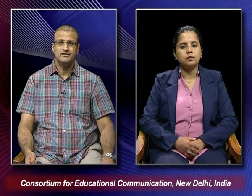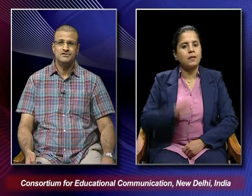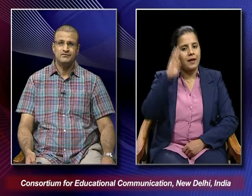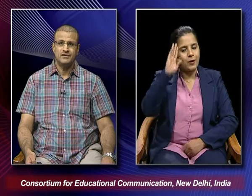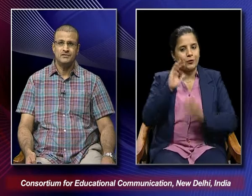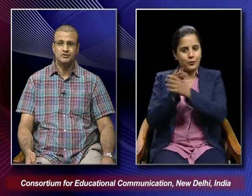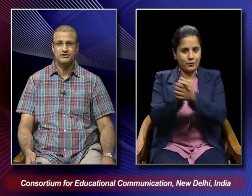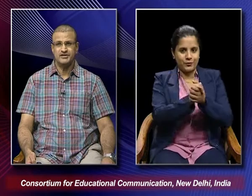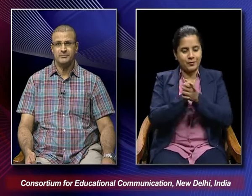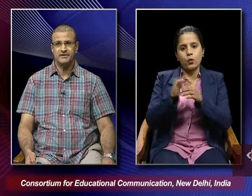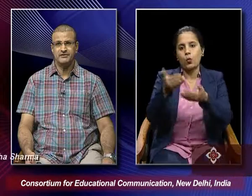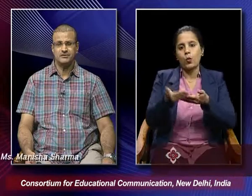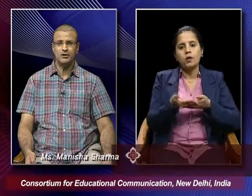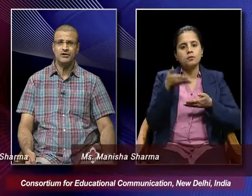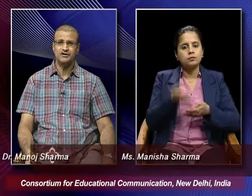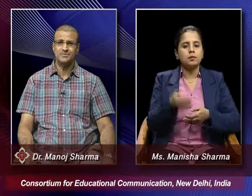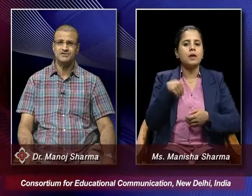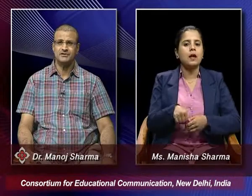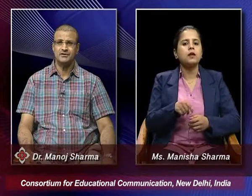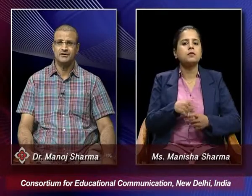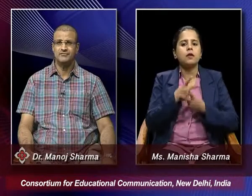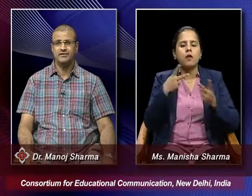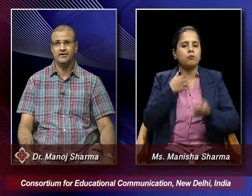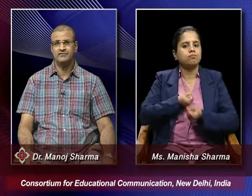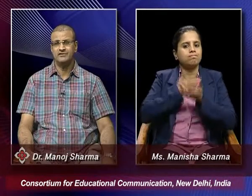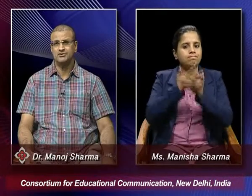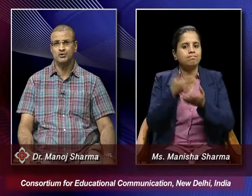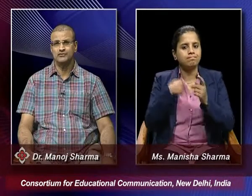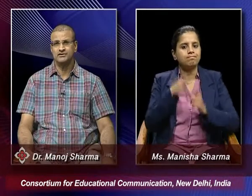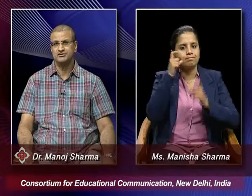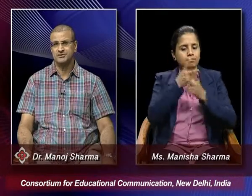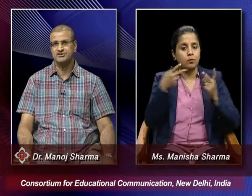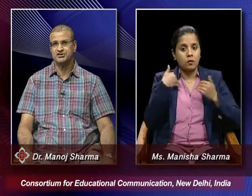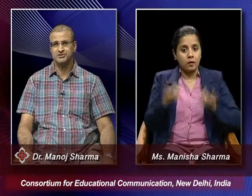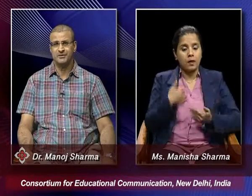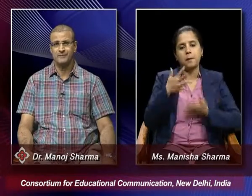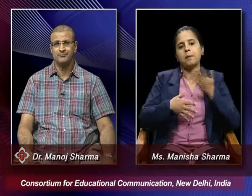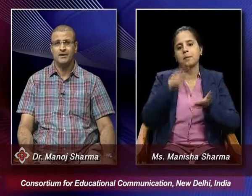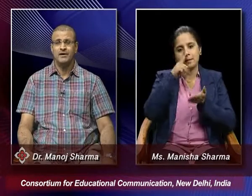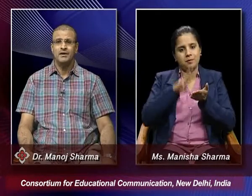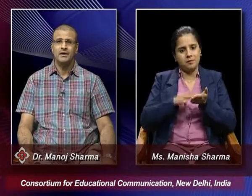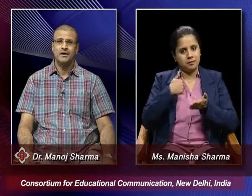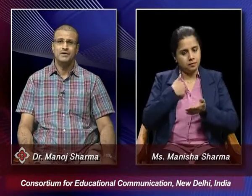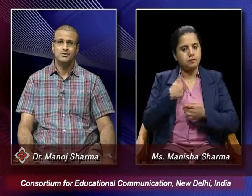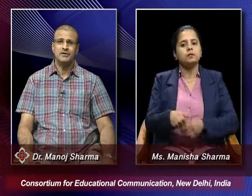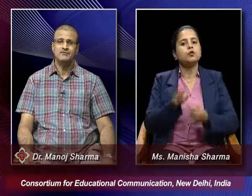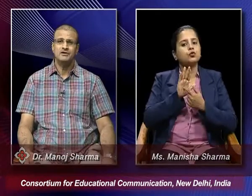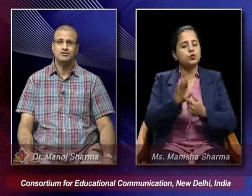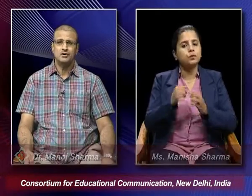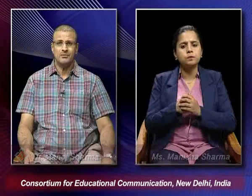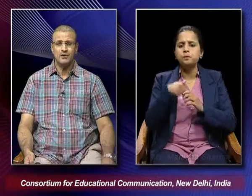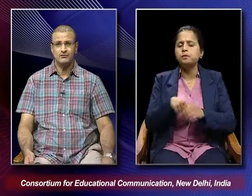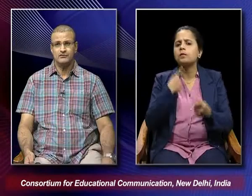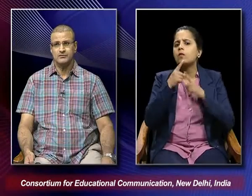Hello friends, welcome to the segment Symbolic Expression, and we have in the studio with us Manisha Sharma. And today we'll